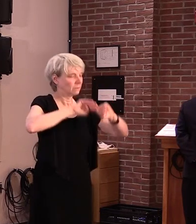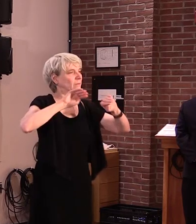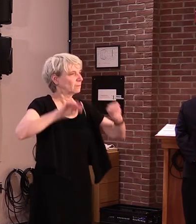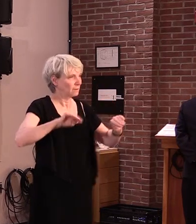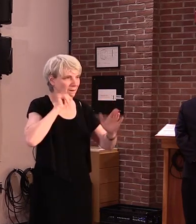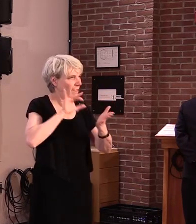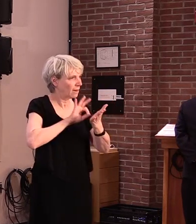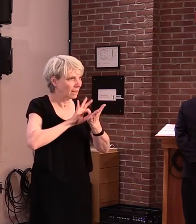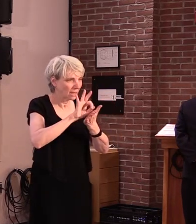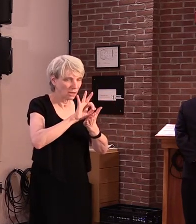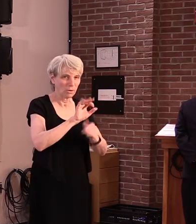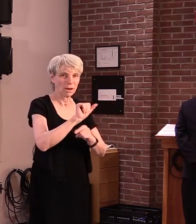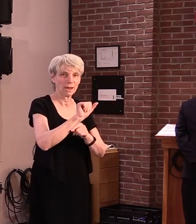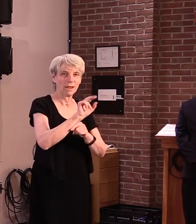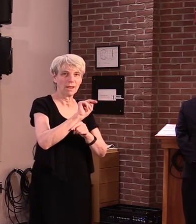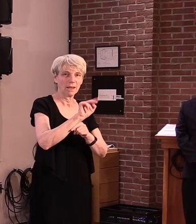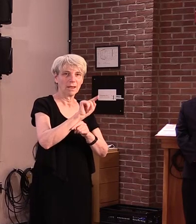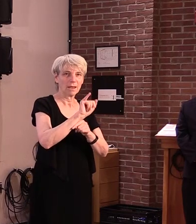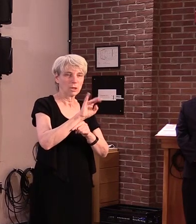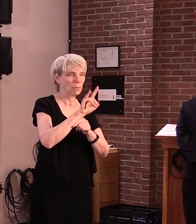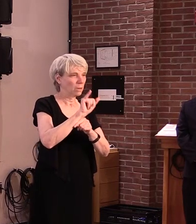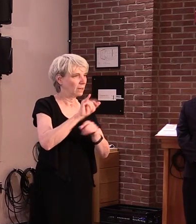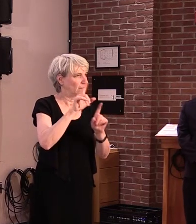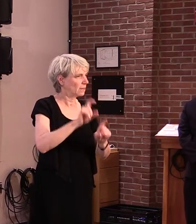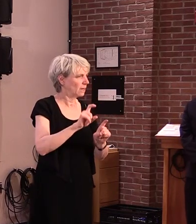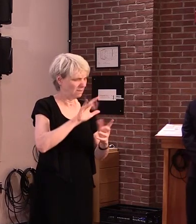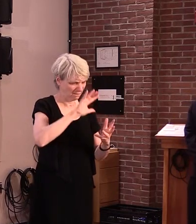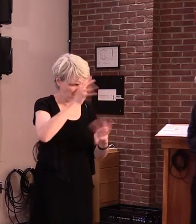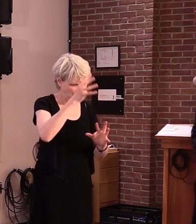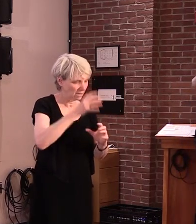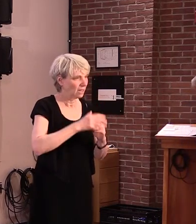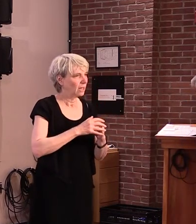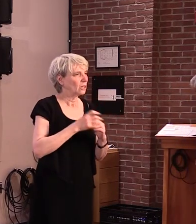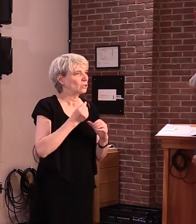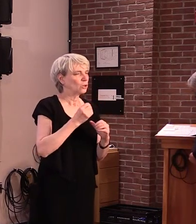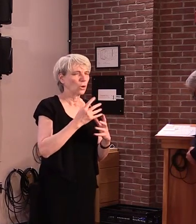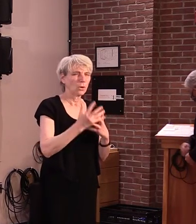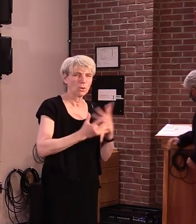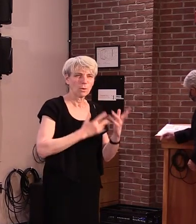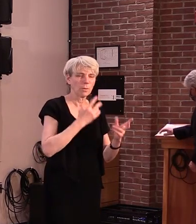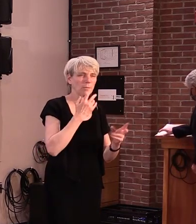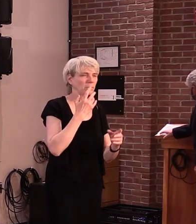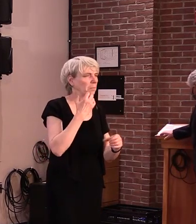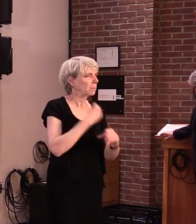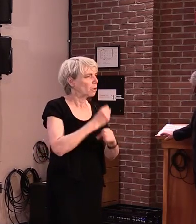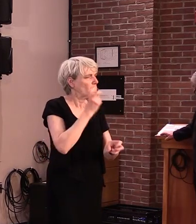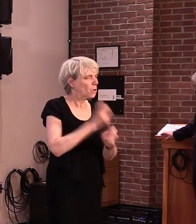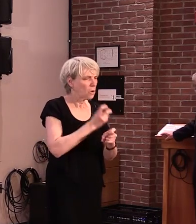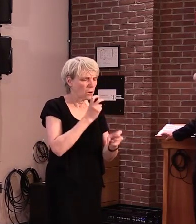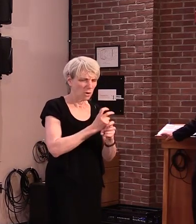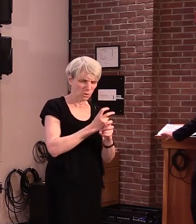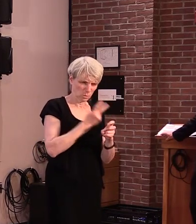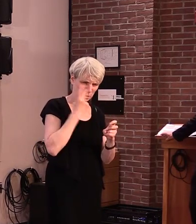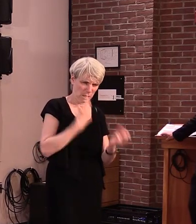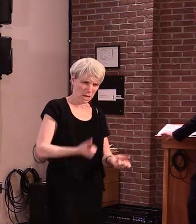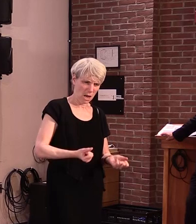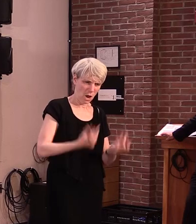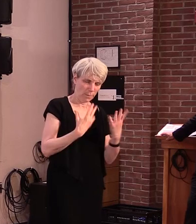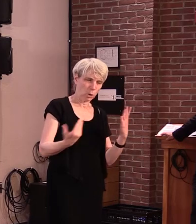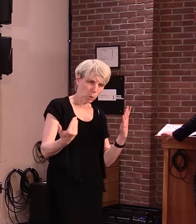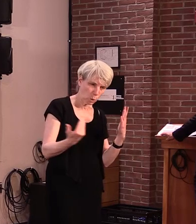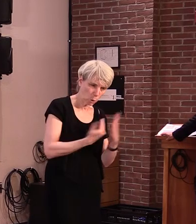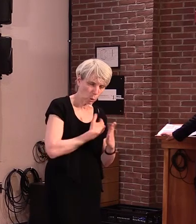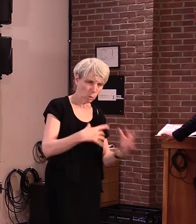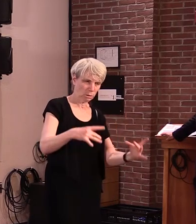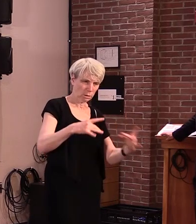And it doesn't give a real-time info about new infections. And some states